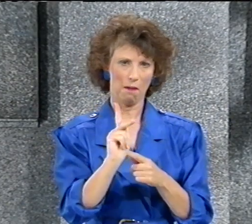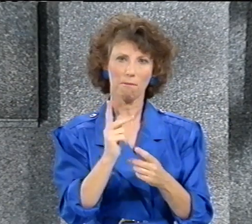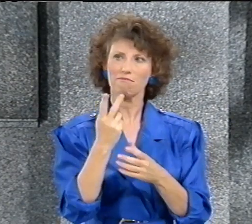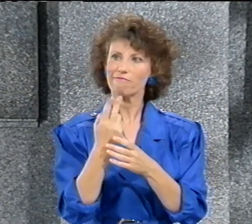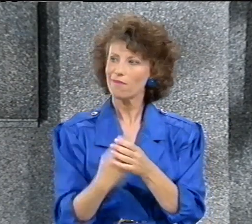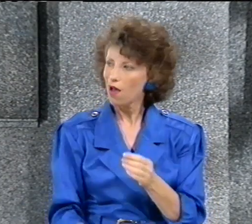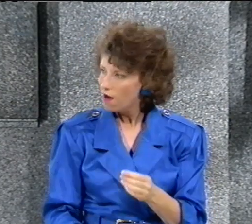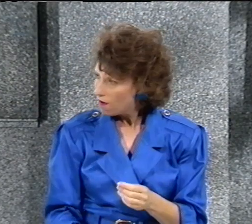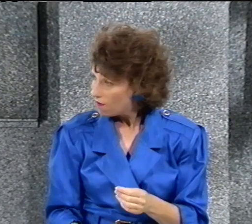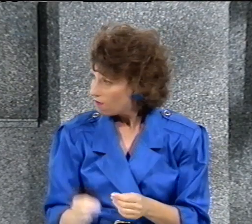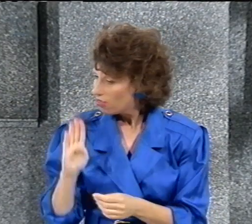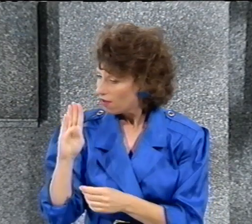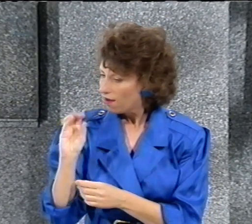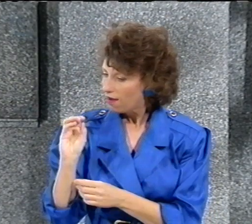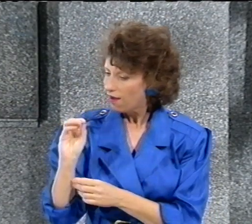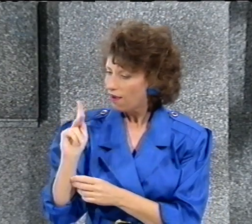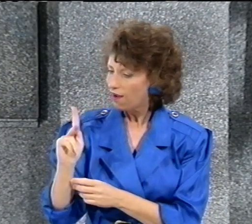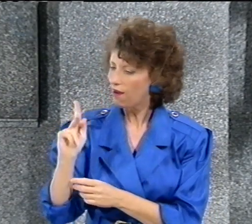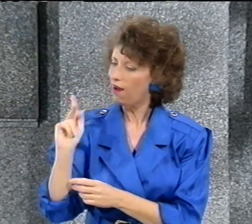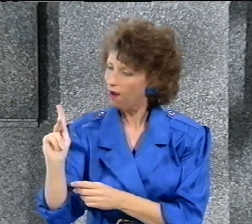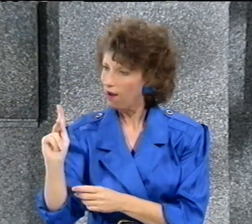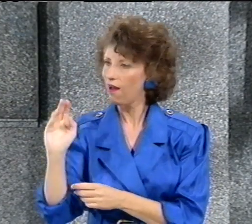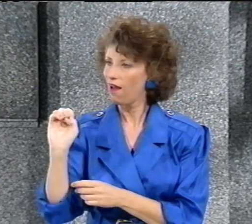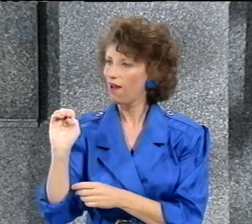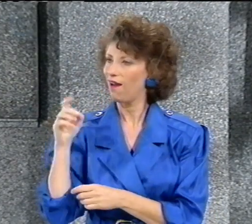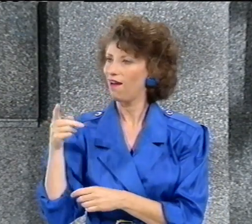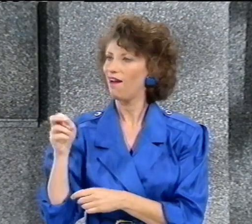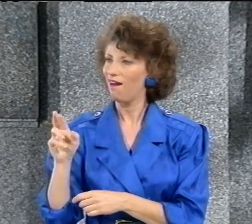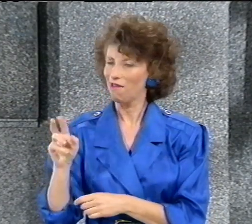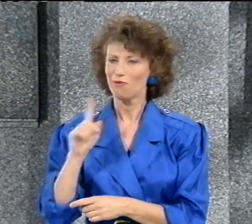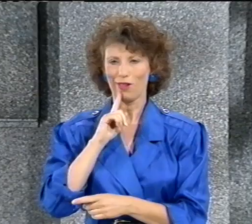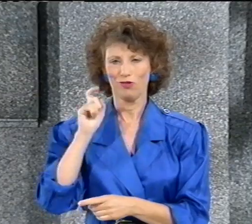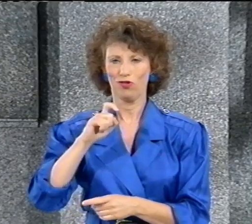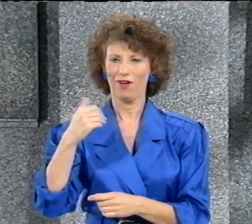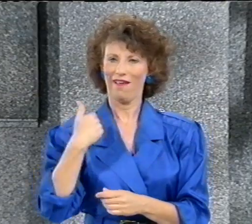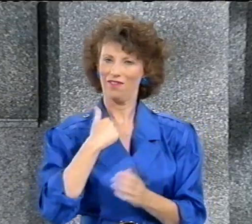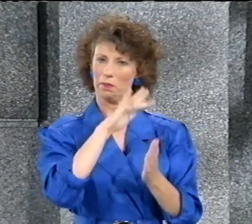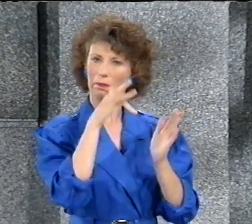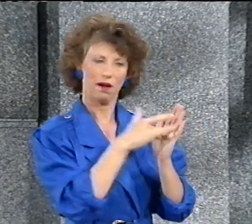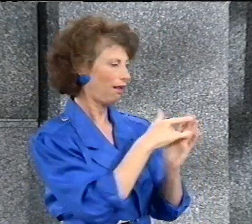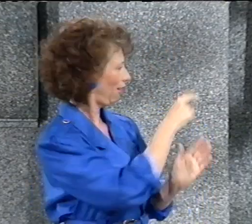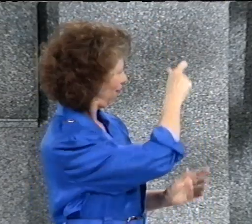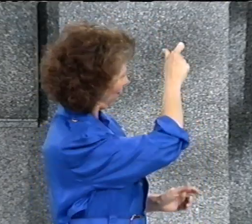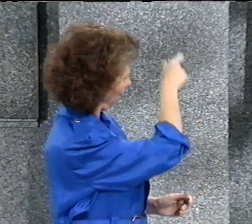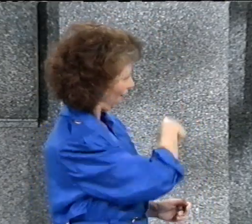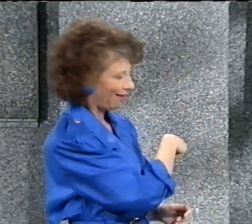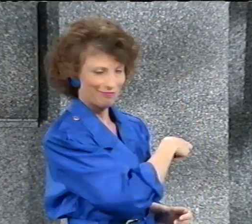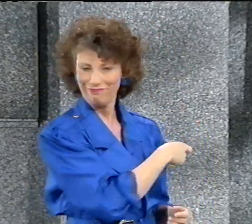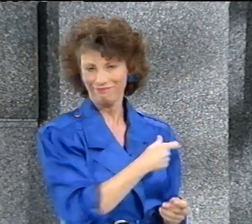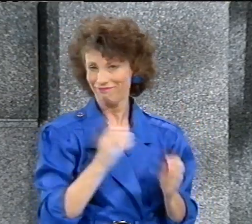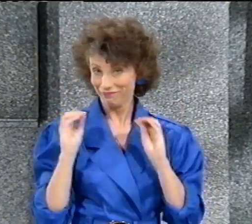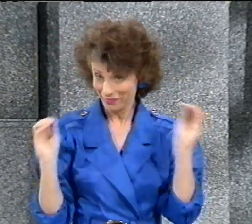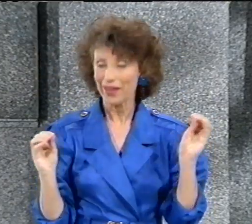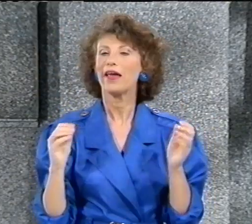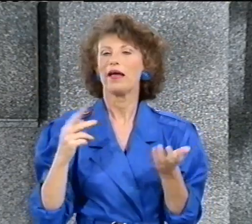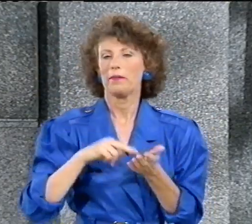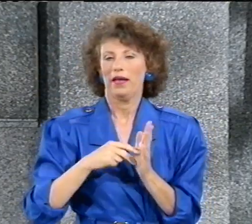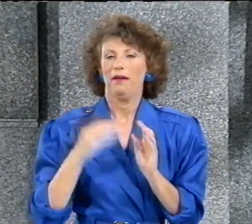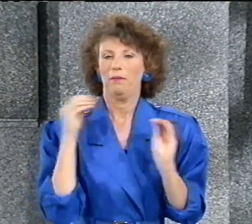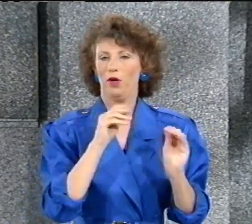odd, but I repeat and move the K when there's a double K. For example, in the word bookkeeper, we need a middle column, but since